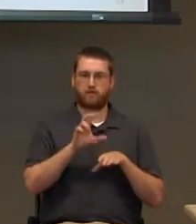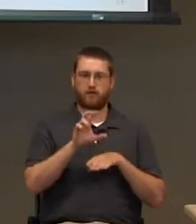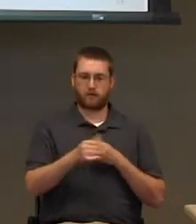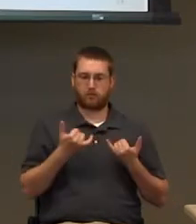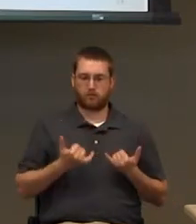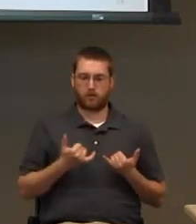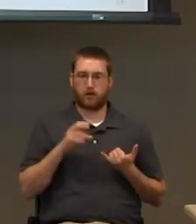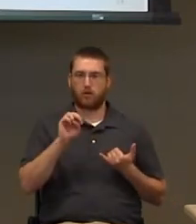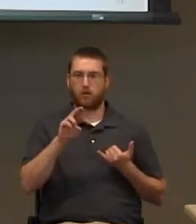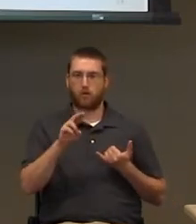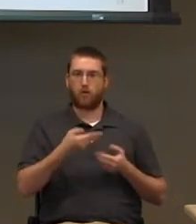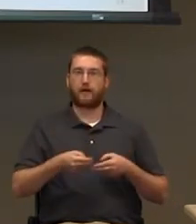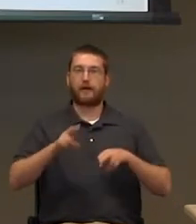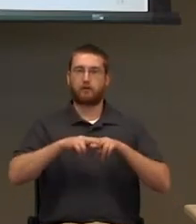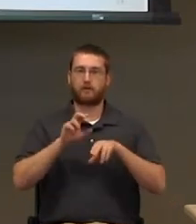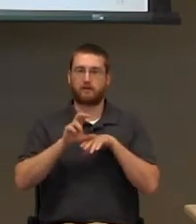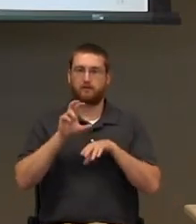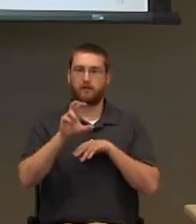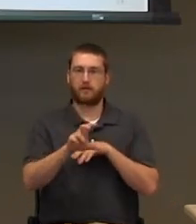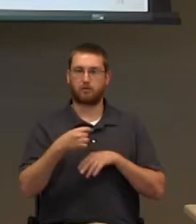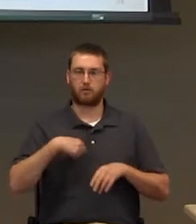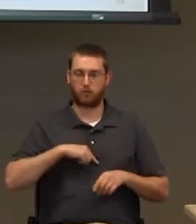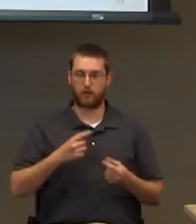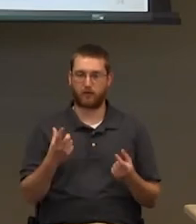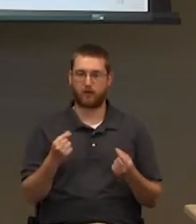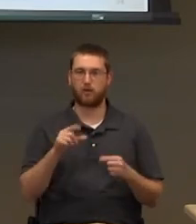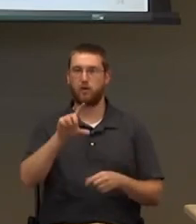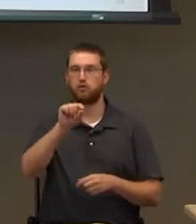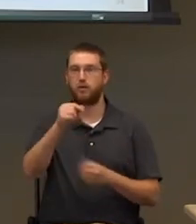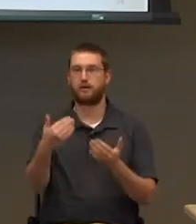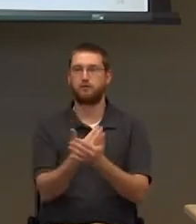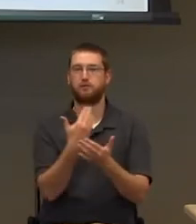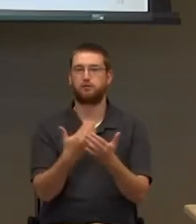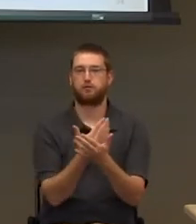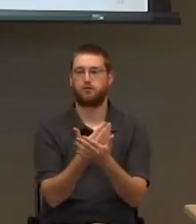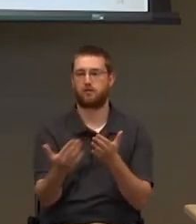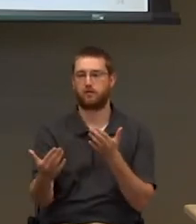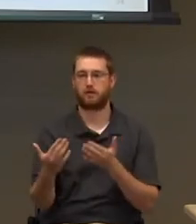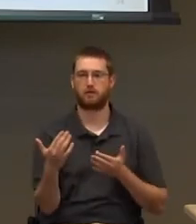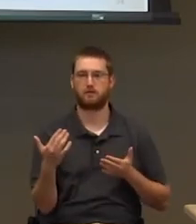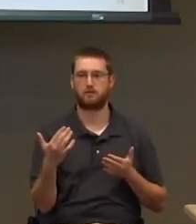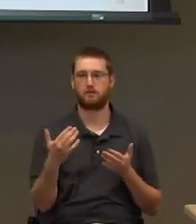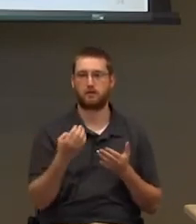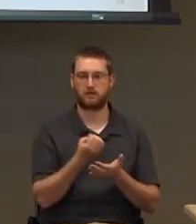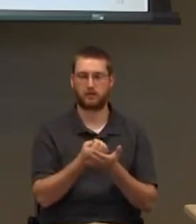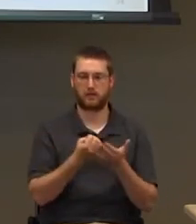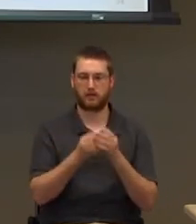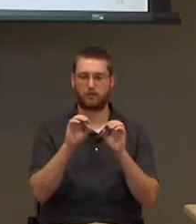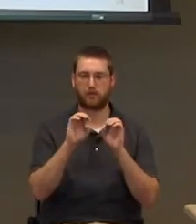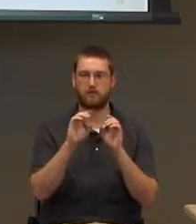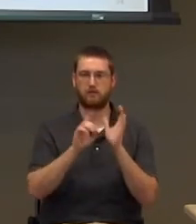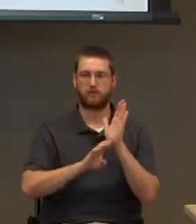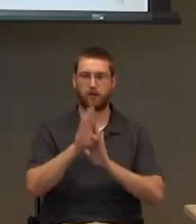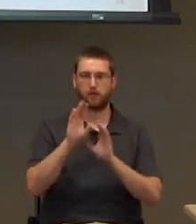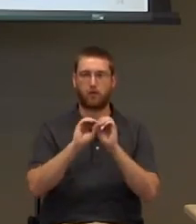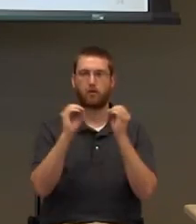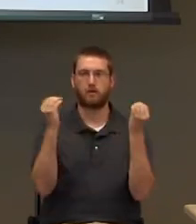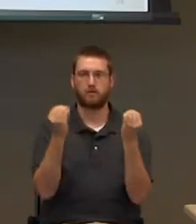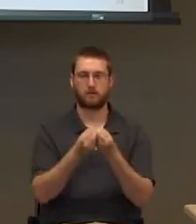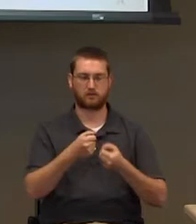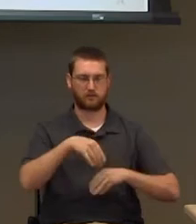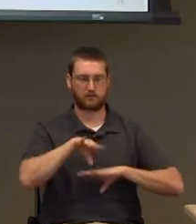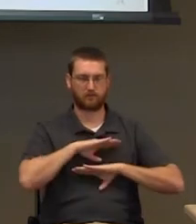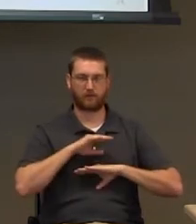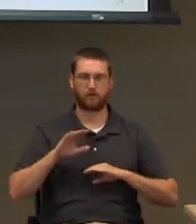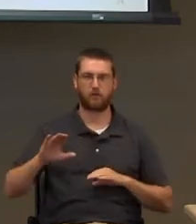under the recommended decreased investment that we're going to be able to do 20 new things as an economic development organization to meet